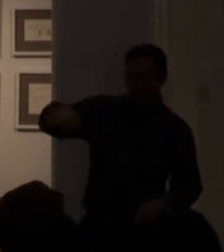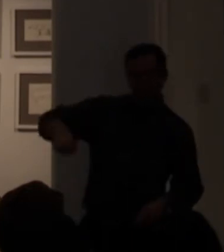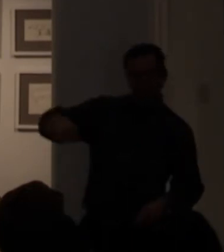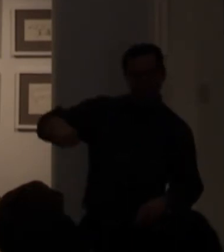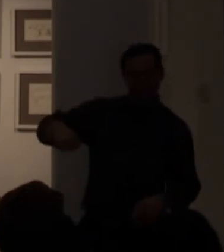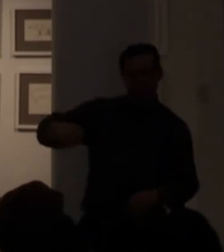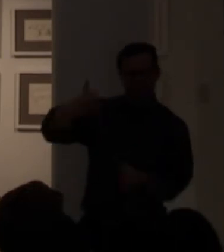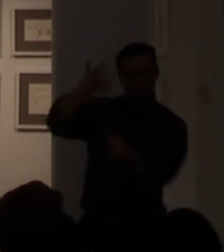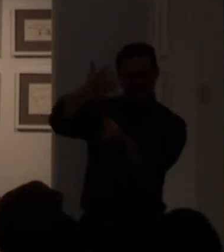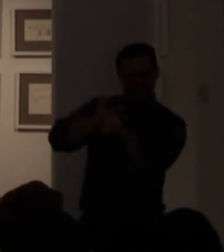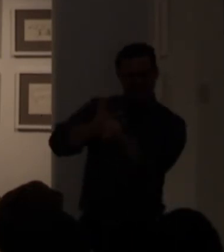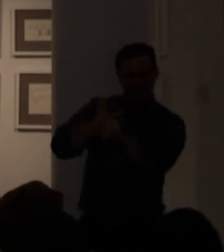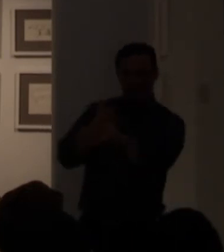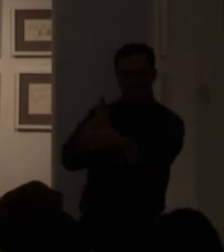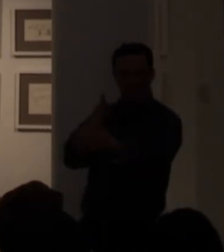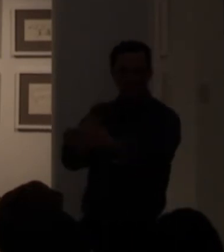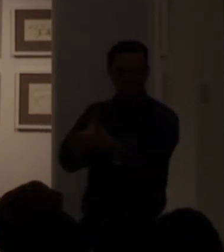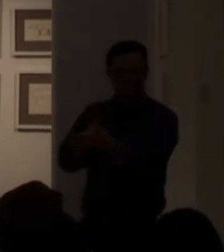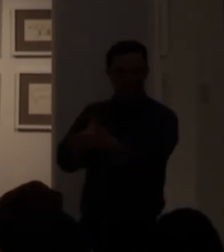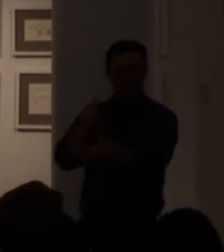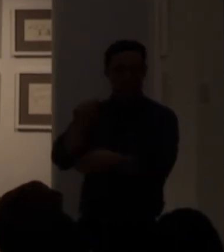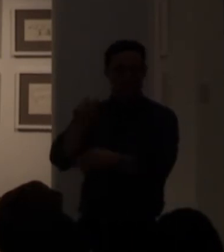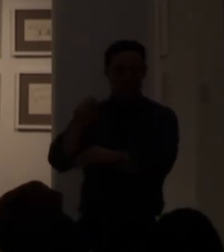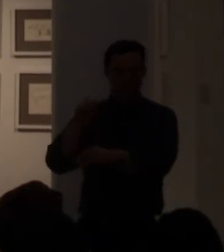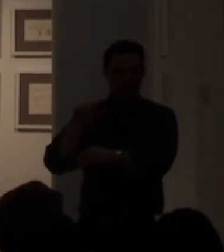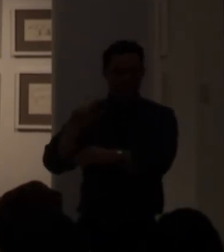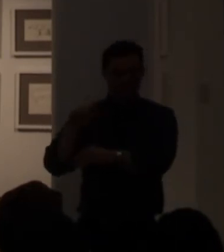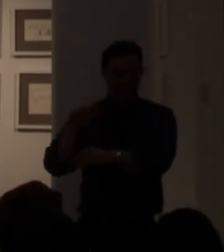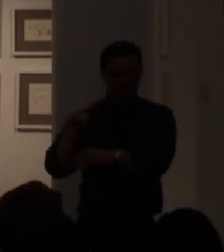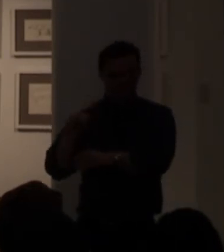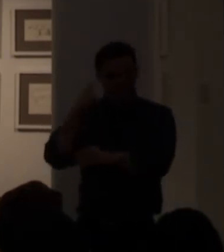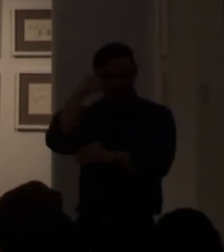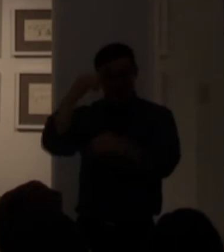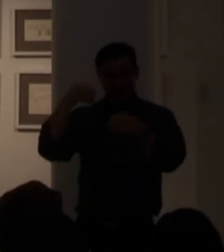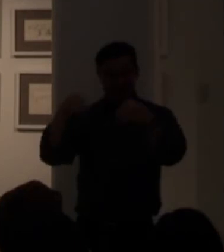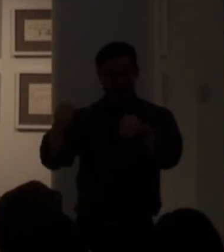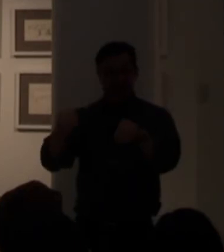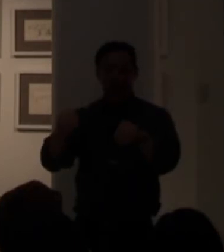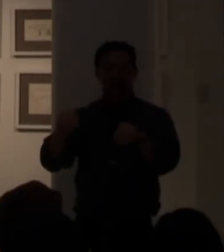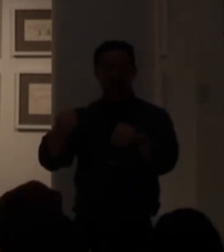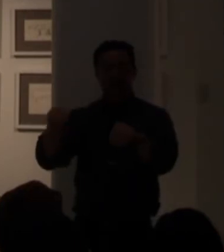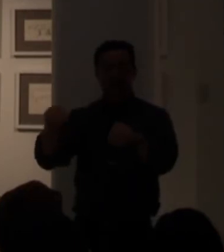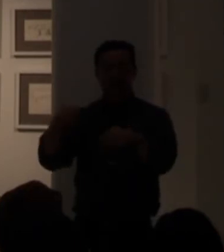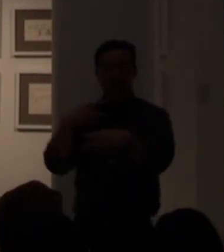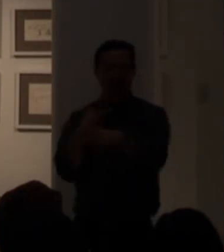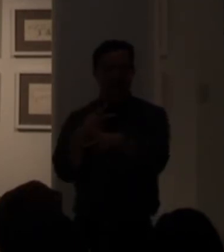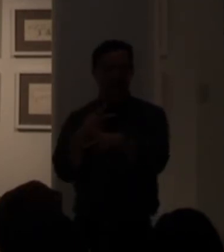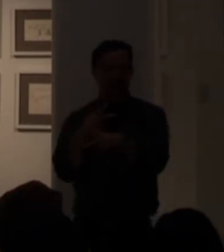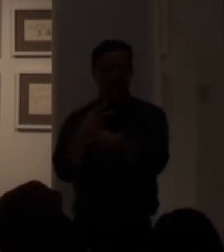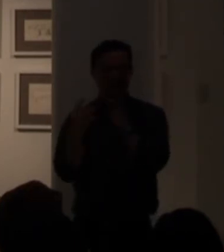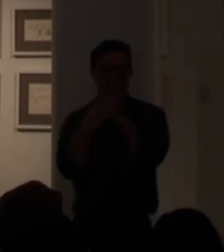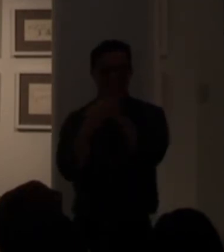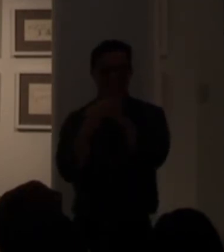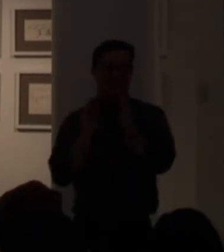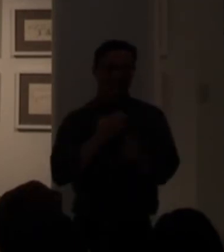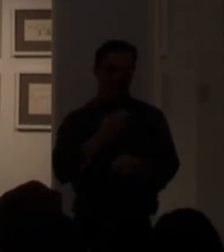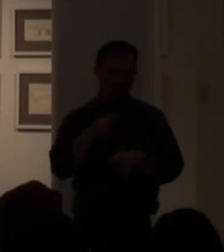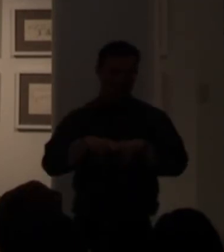months ago, we sued Amazon because they were selling product that was a knockoff of the Bellini